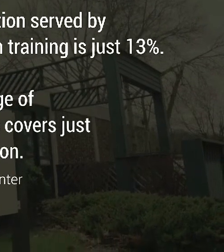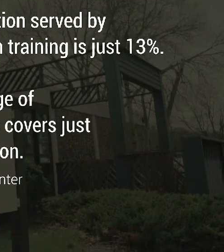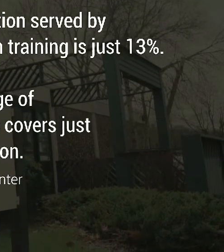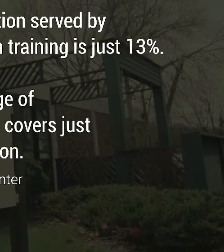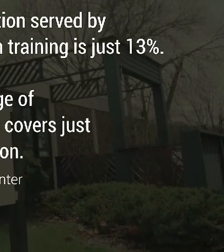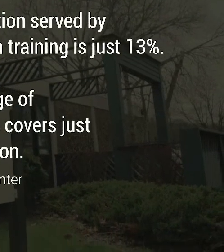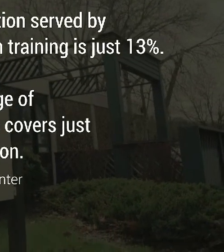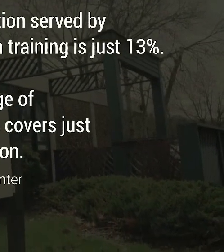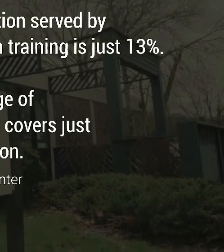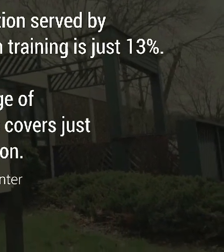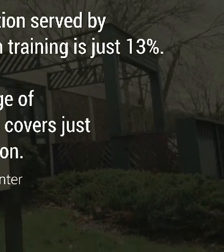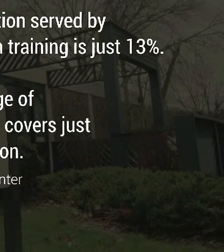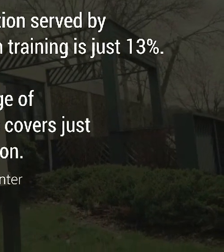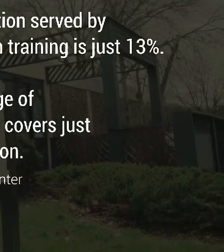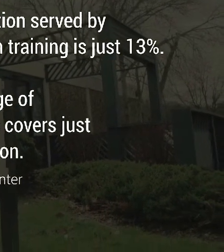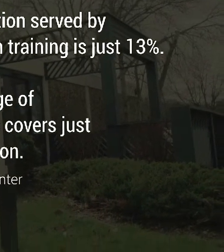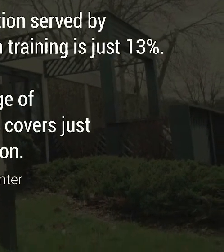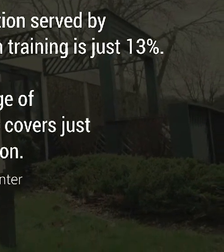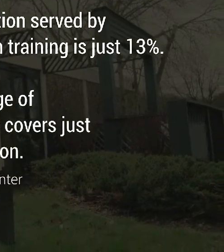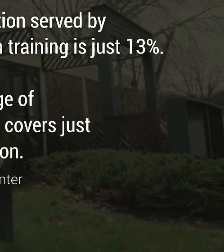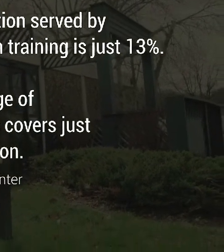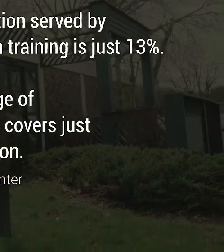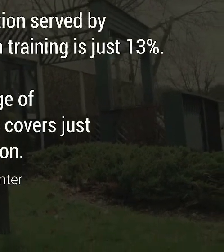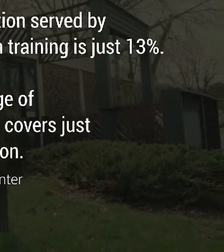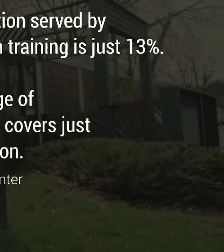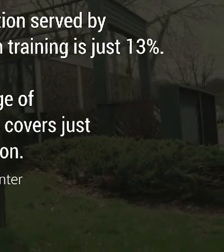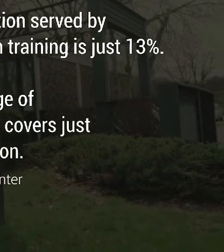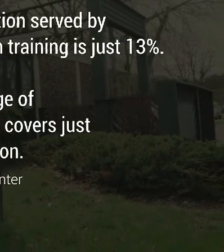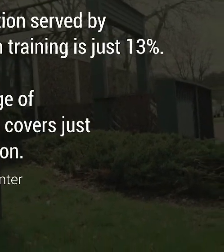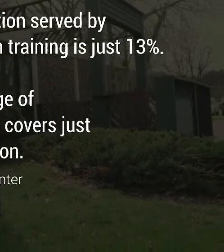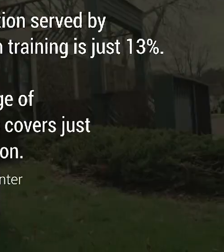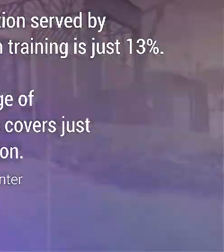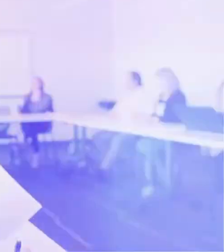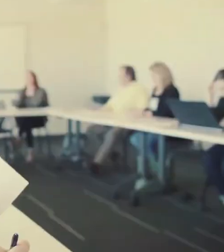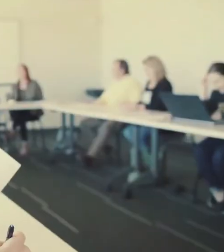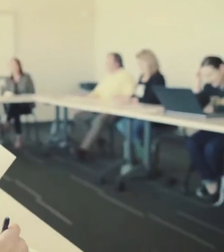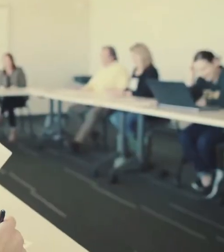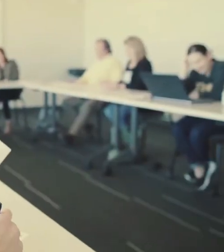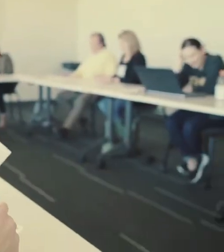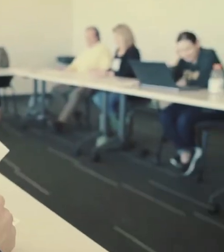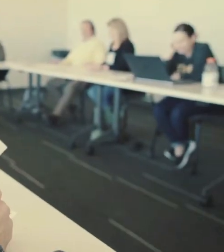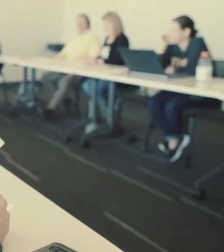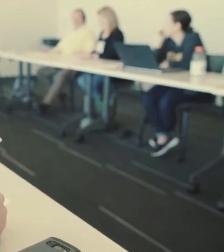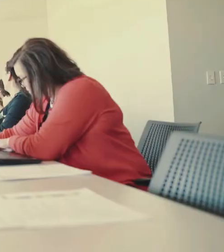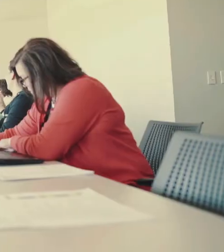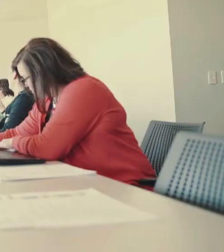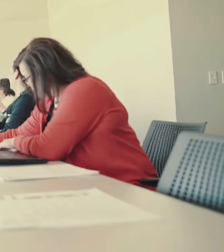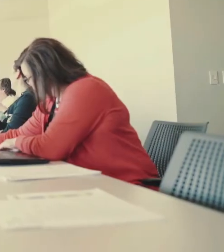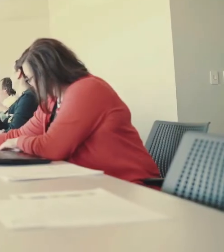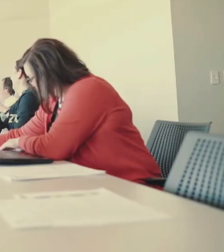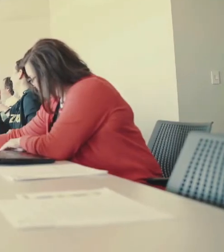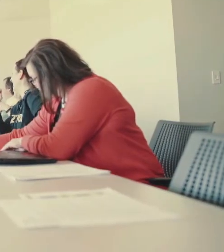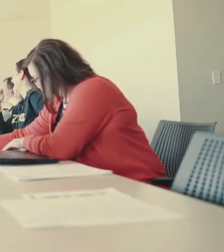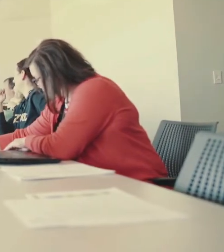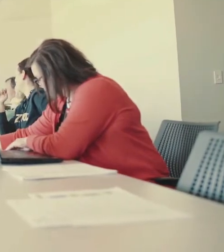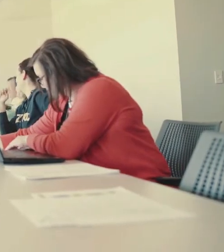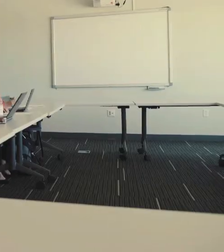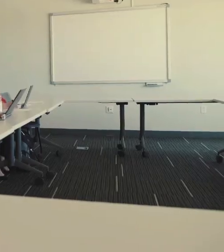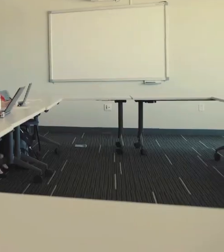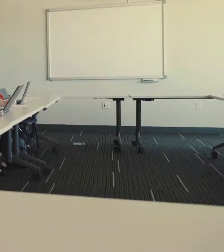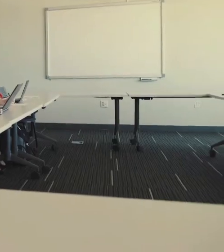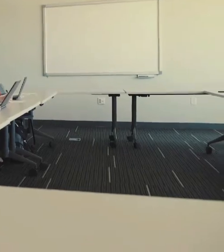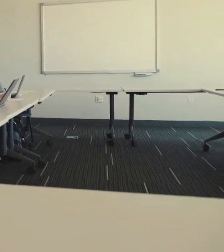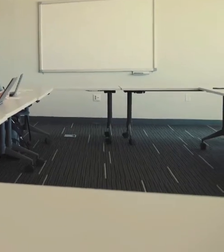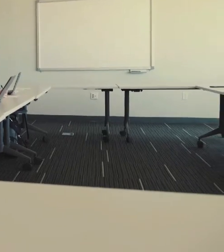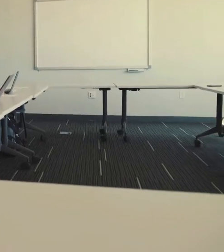All of our officers, all of our deputies are crisis intervention trained, which helps us identify somebody that is going through